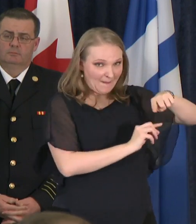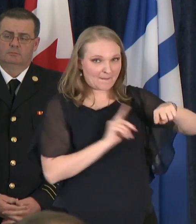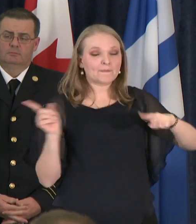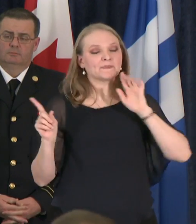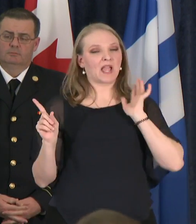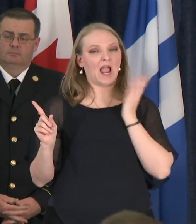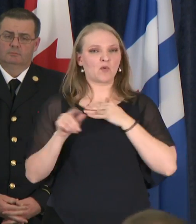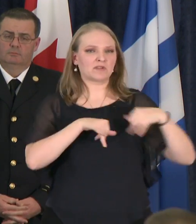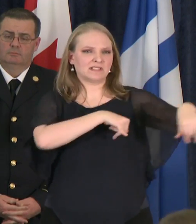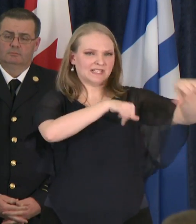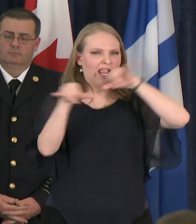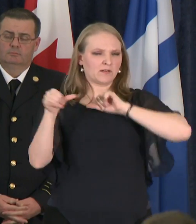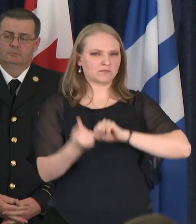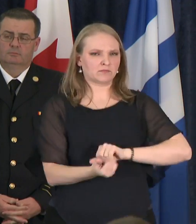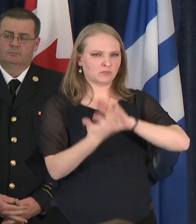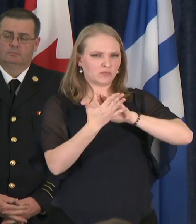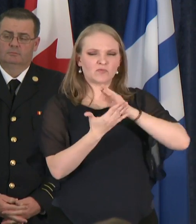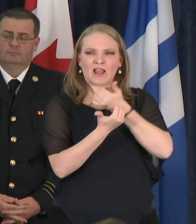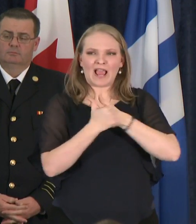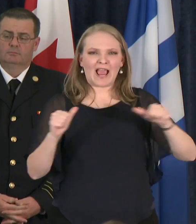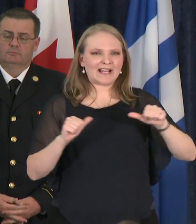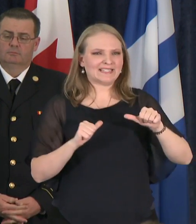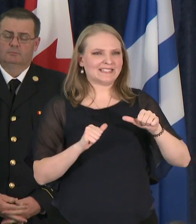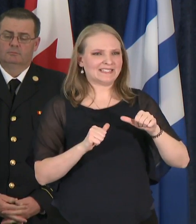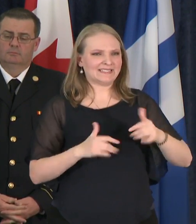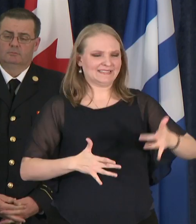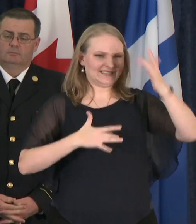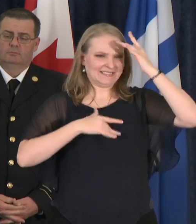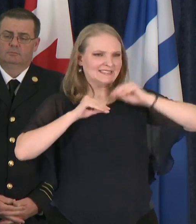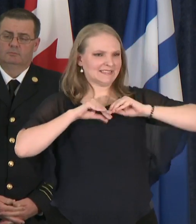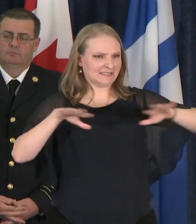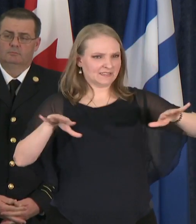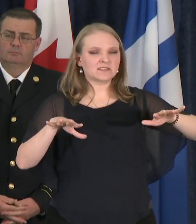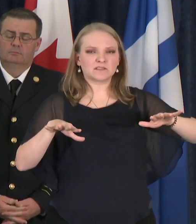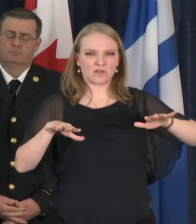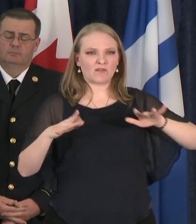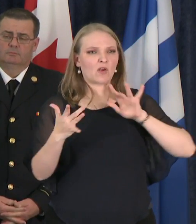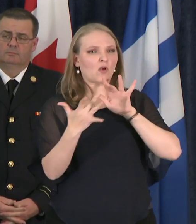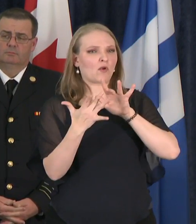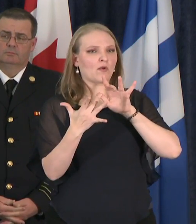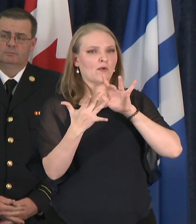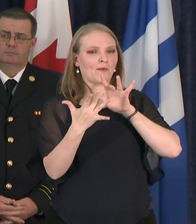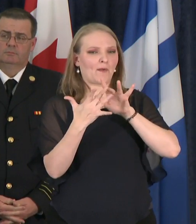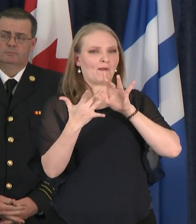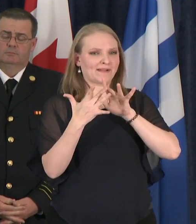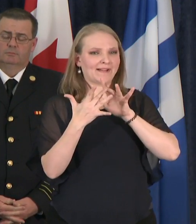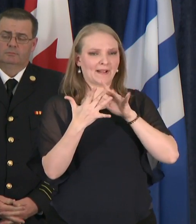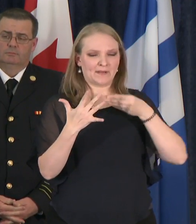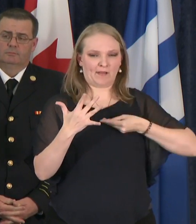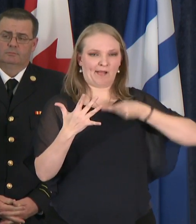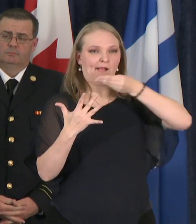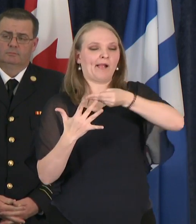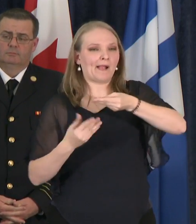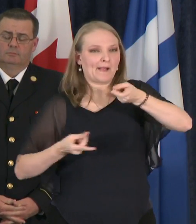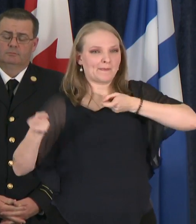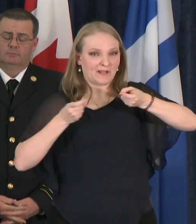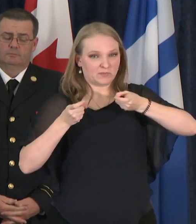practice with respect to infectious disease case and contact management, and so we're continuing to do that at this stage of the